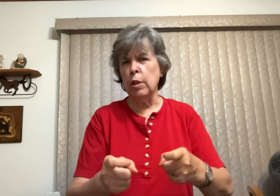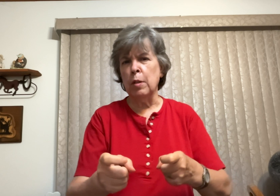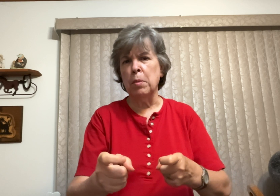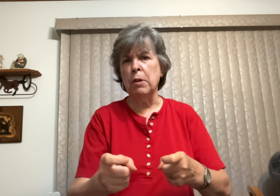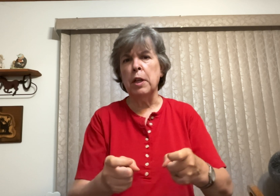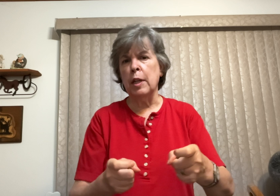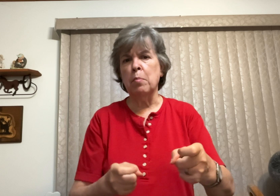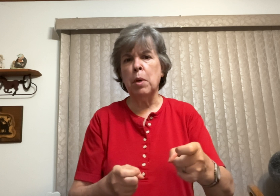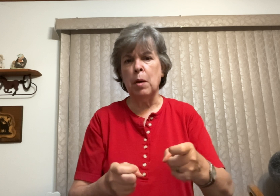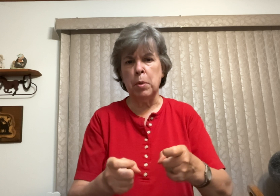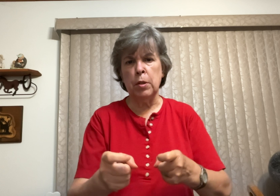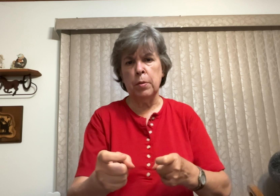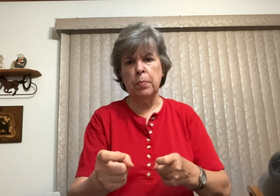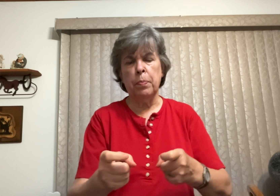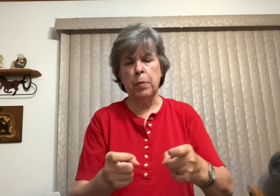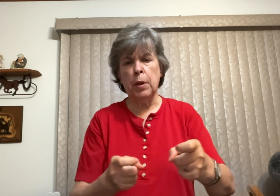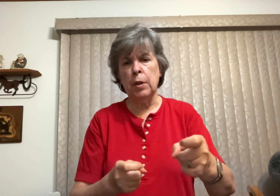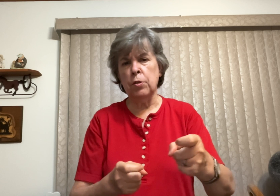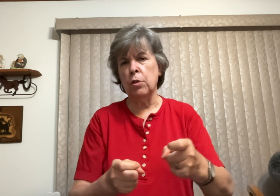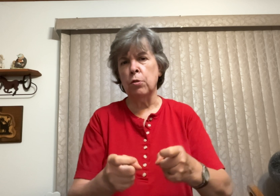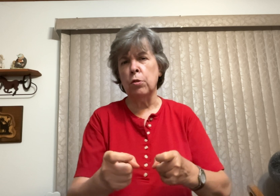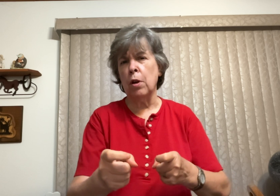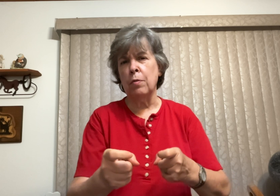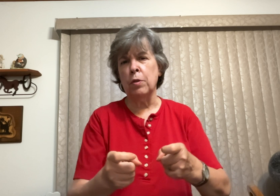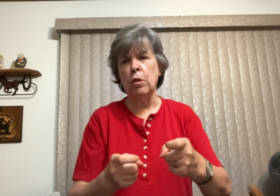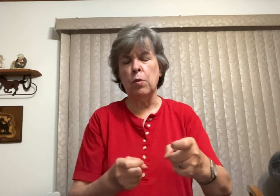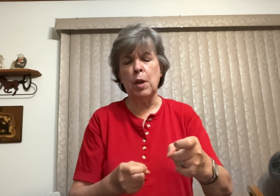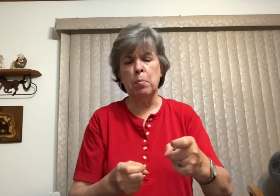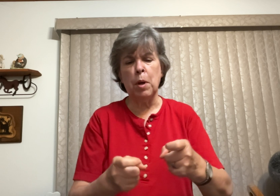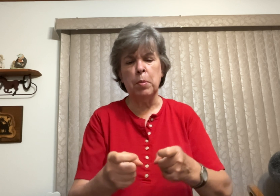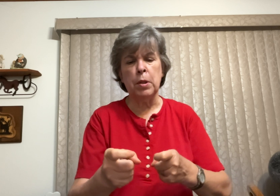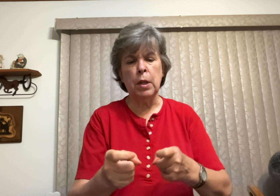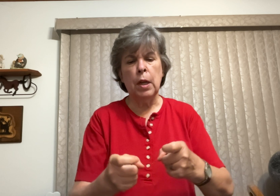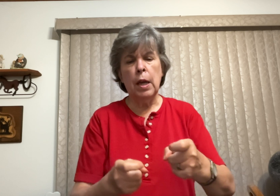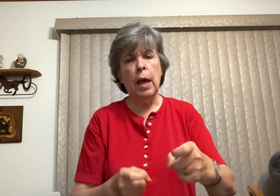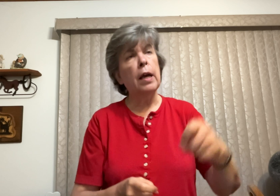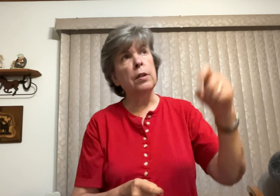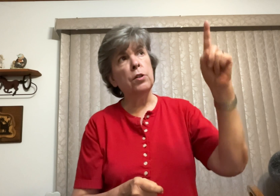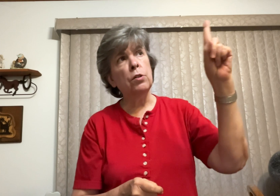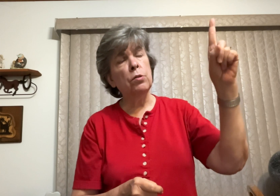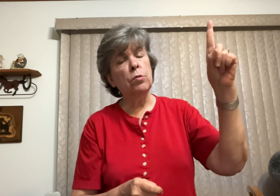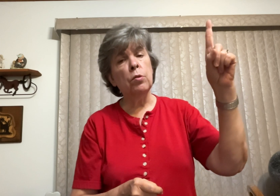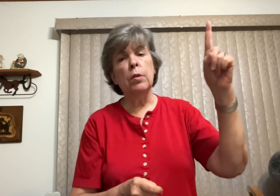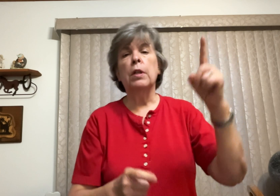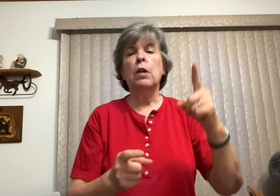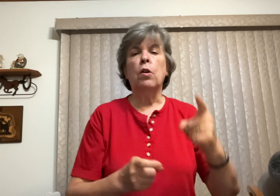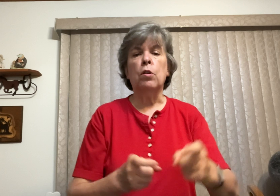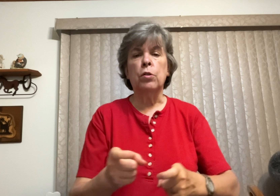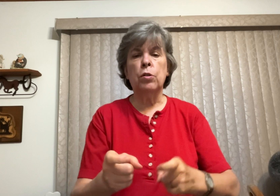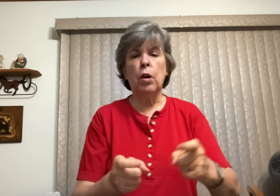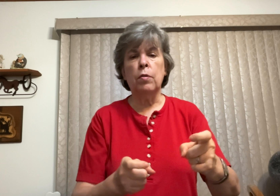a marionette puppet. Okay, so you're sovereign over that puppet, and you are